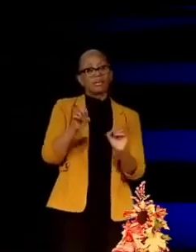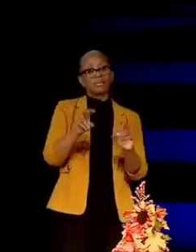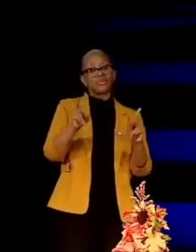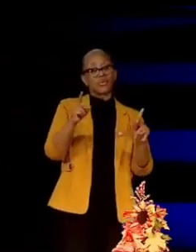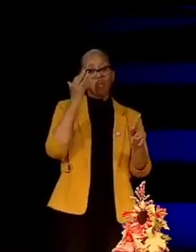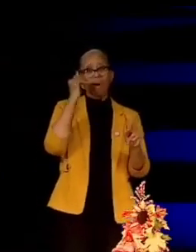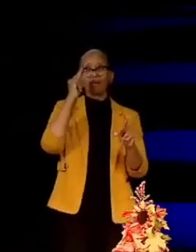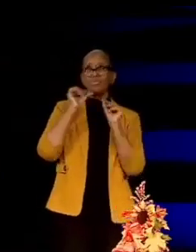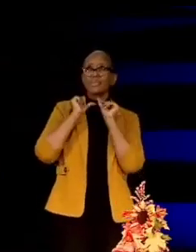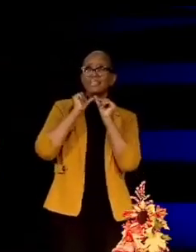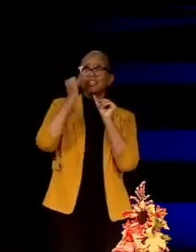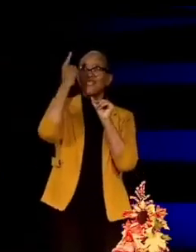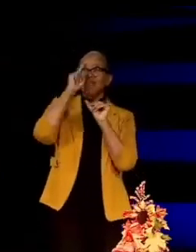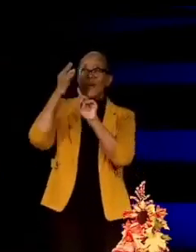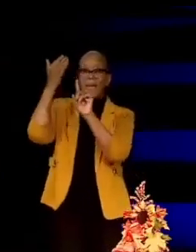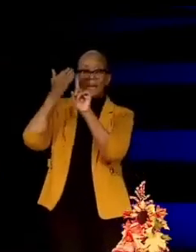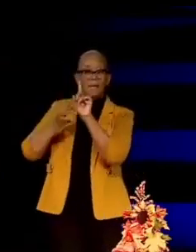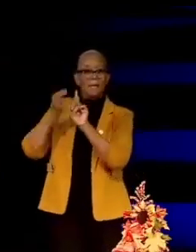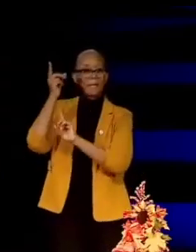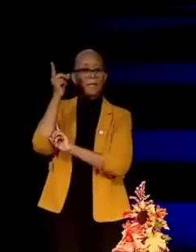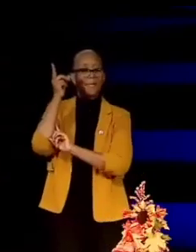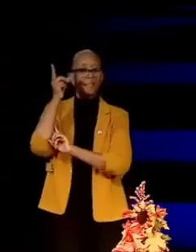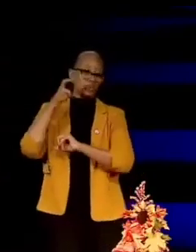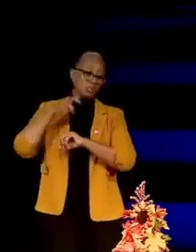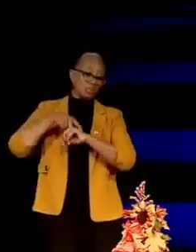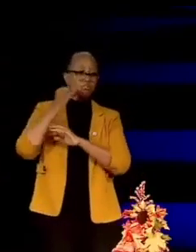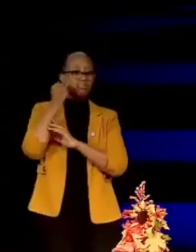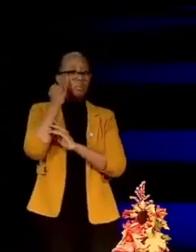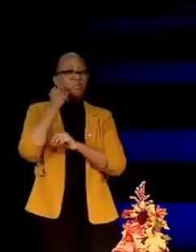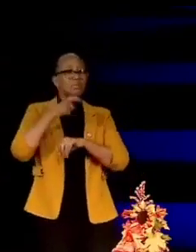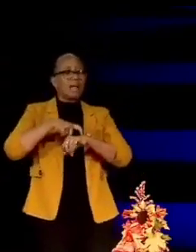keep running for Jesus. So when